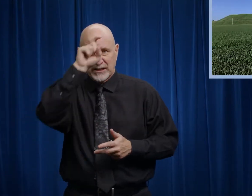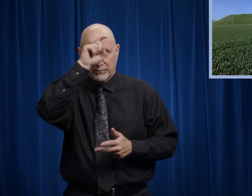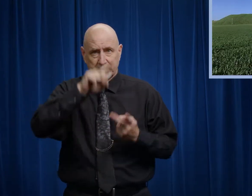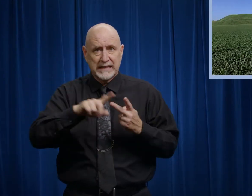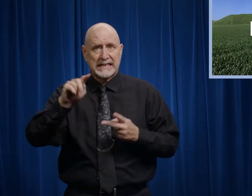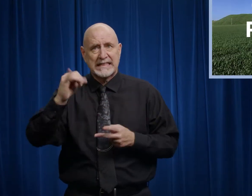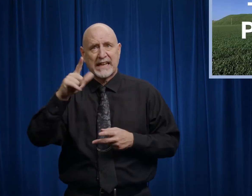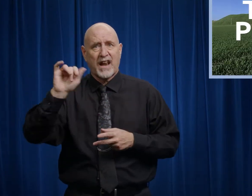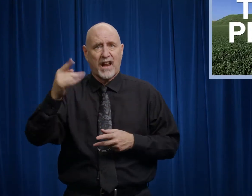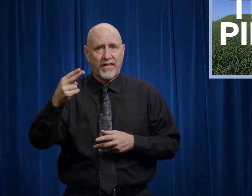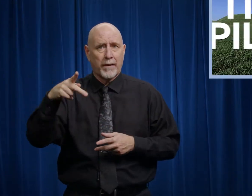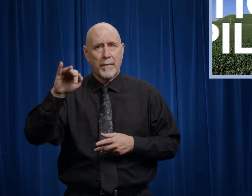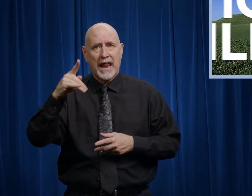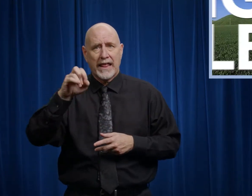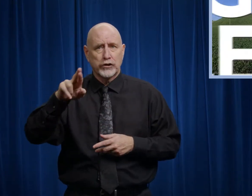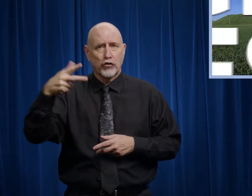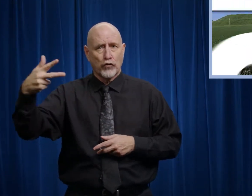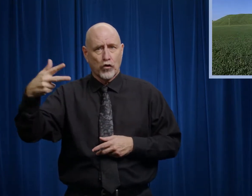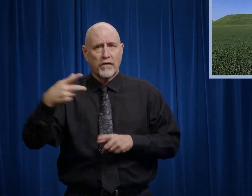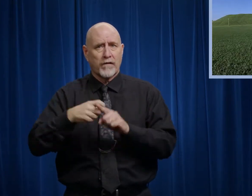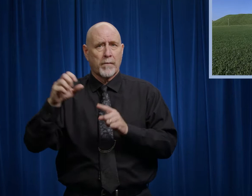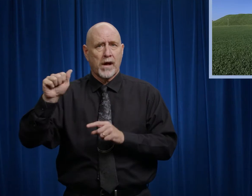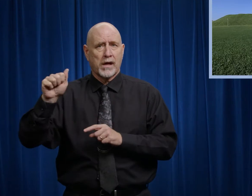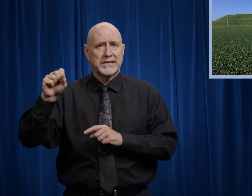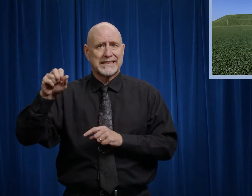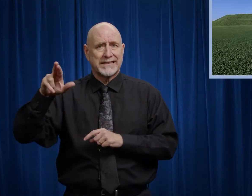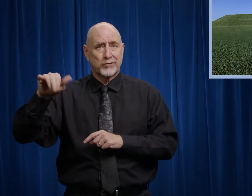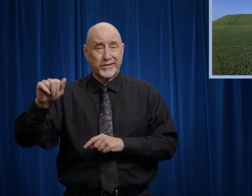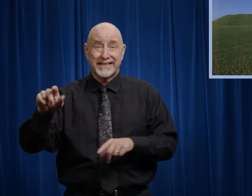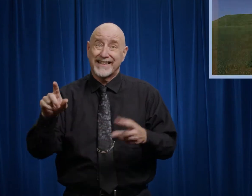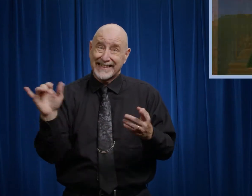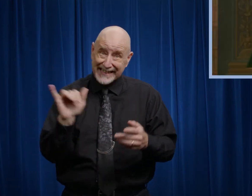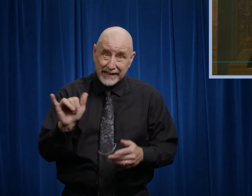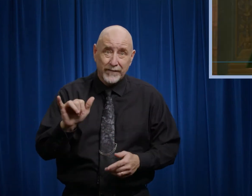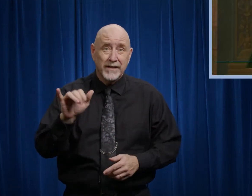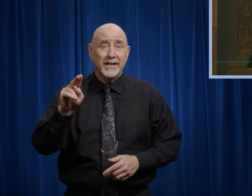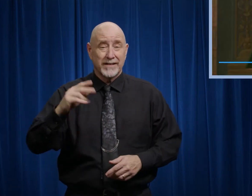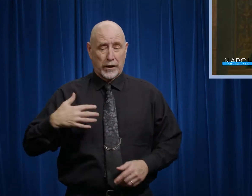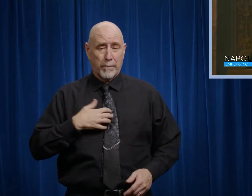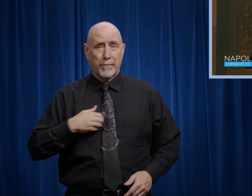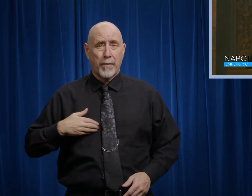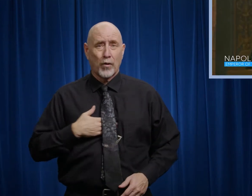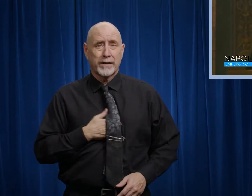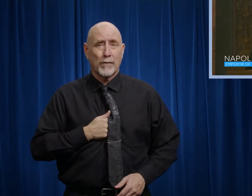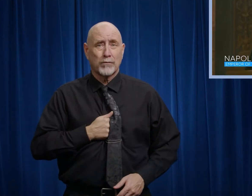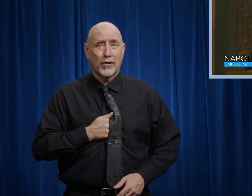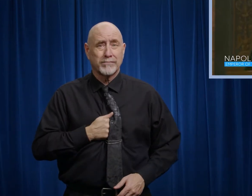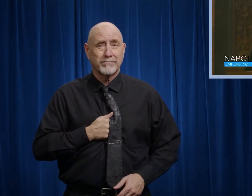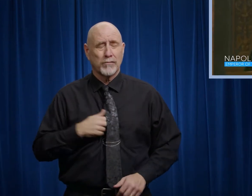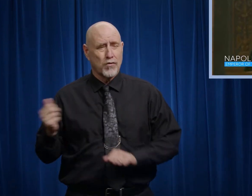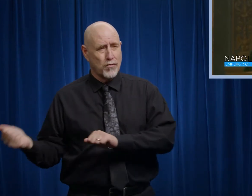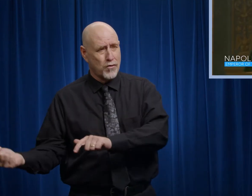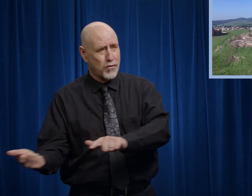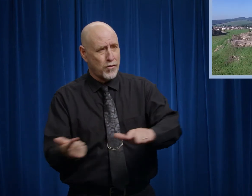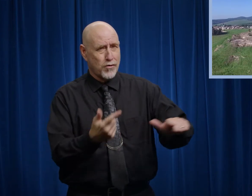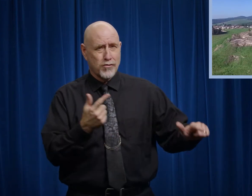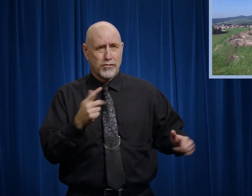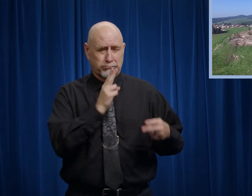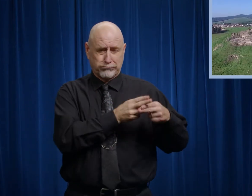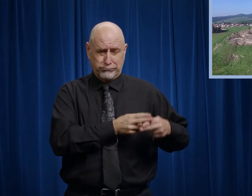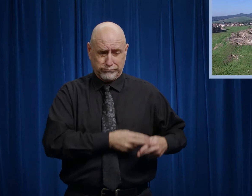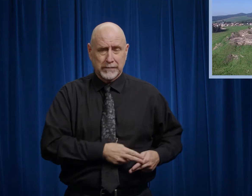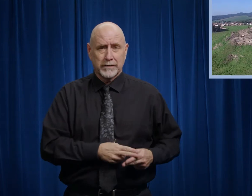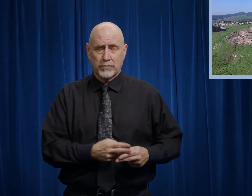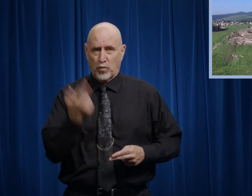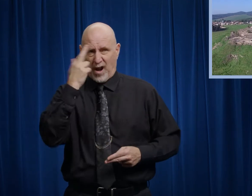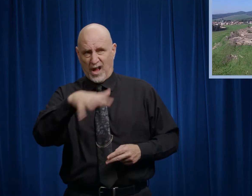Necho, Tiglath-Pileser III of Assyria, and even Napoleon Bonaparte all understood the